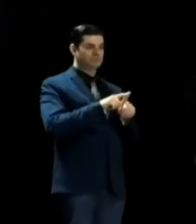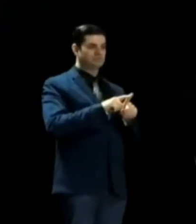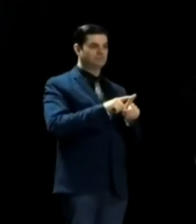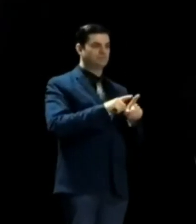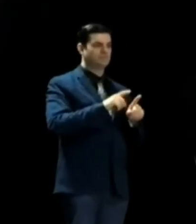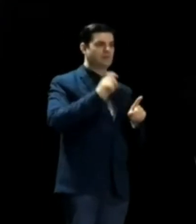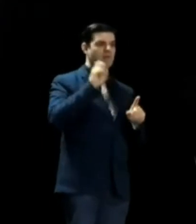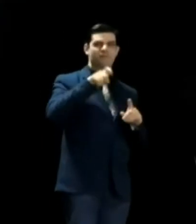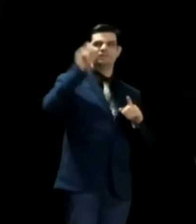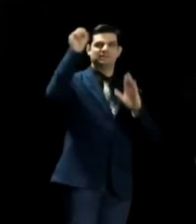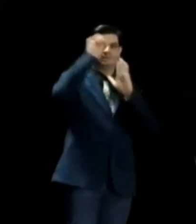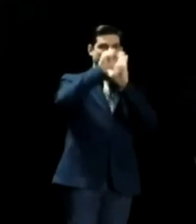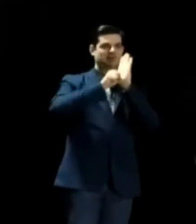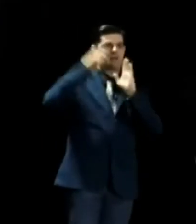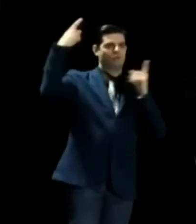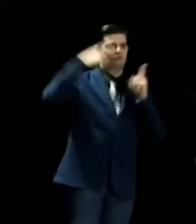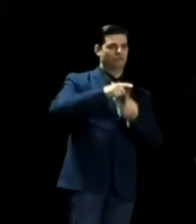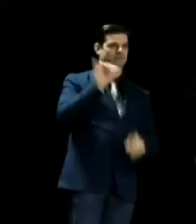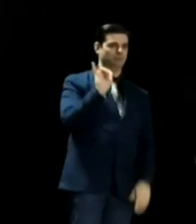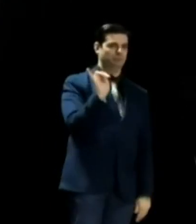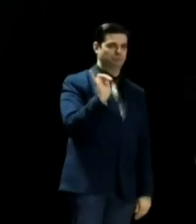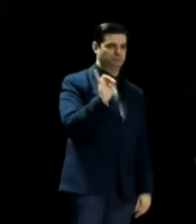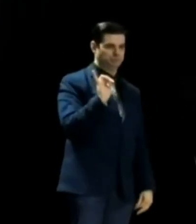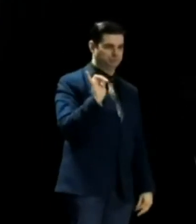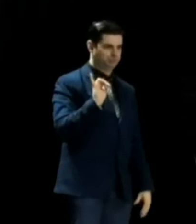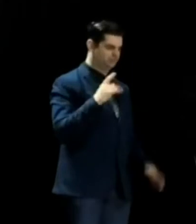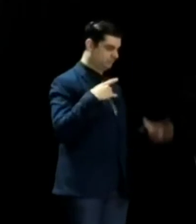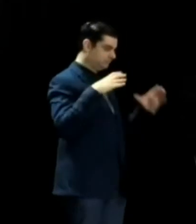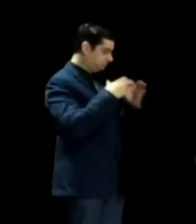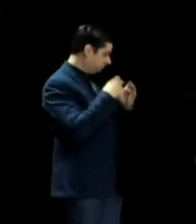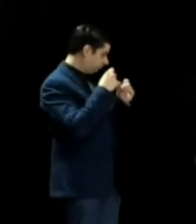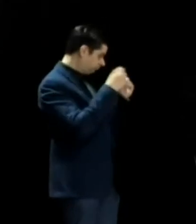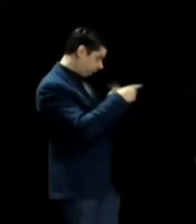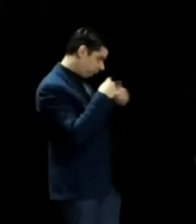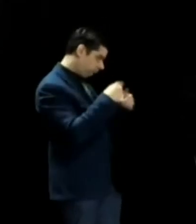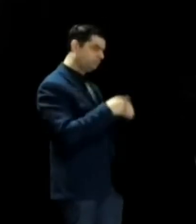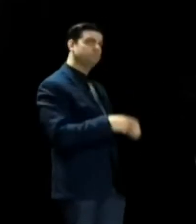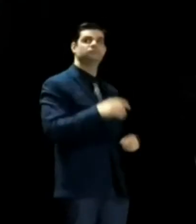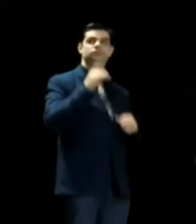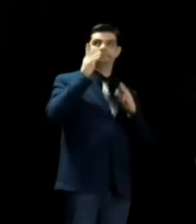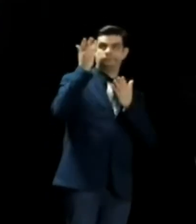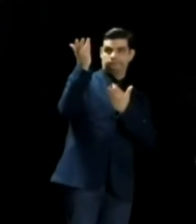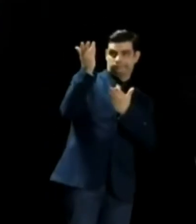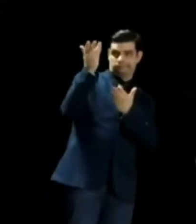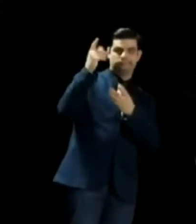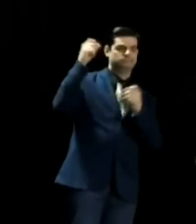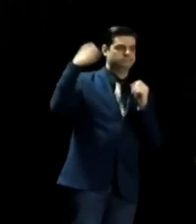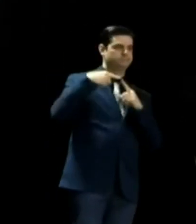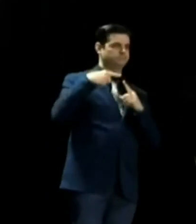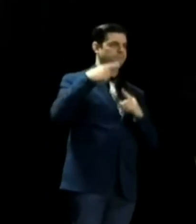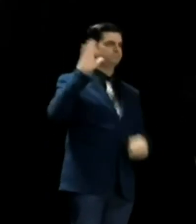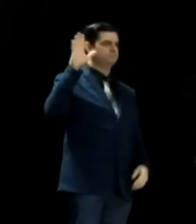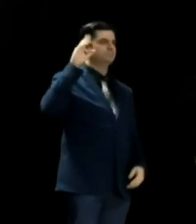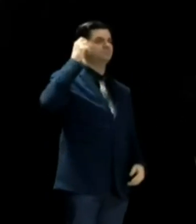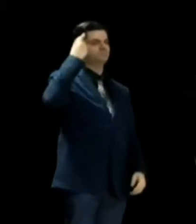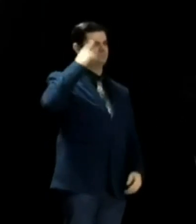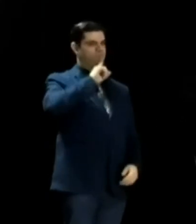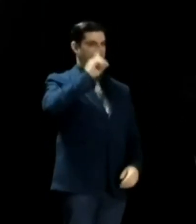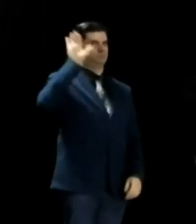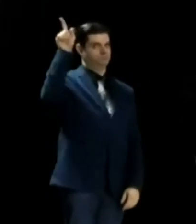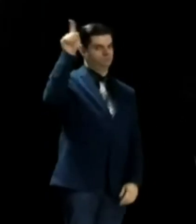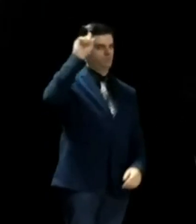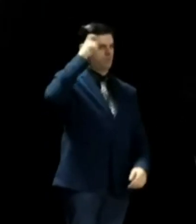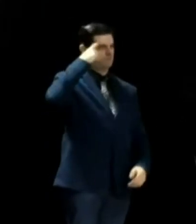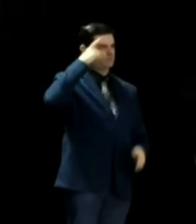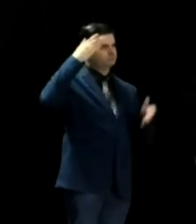that the governor will make the decision if he's going to allow regional restarts. We believe we should have a regional restart. We don't